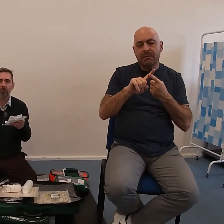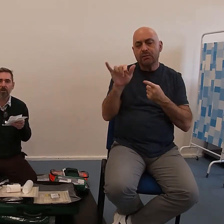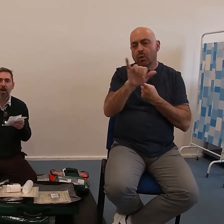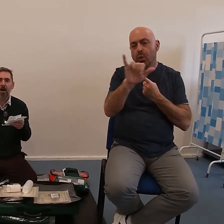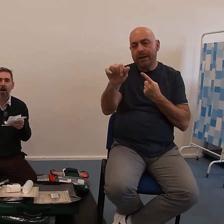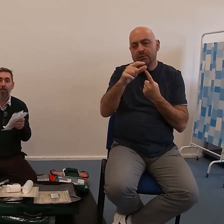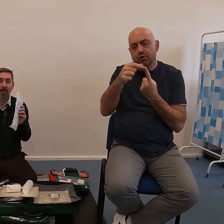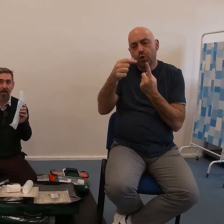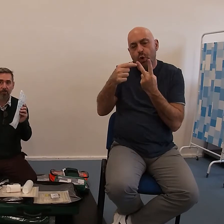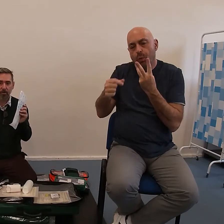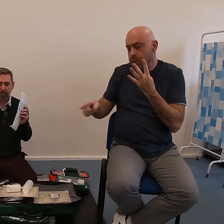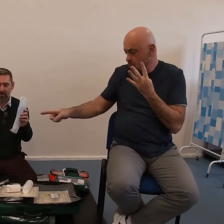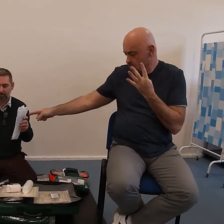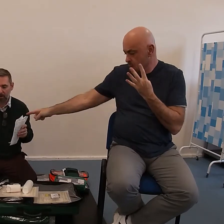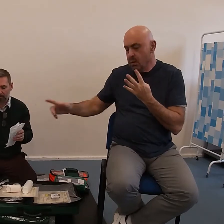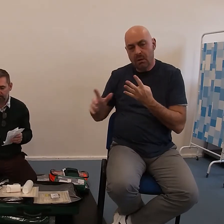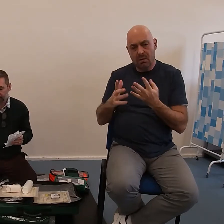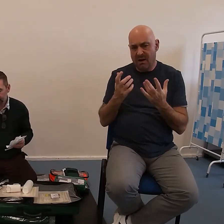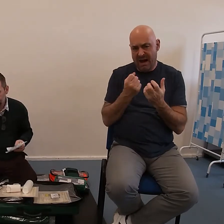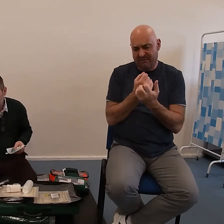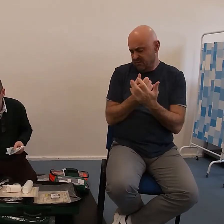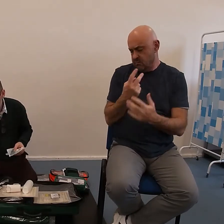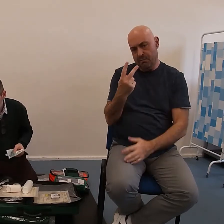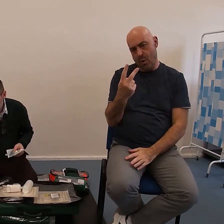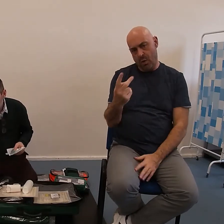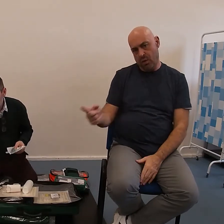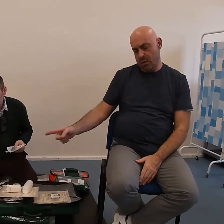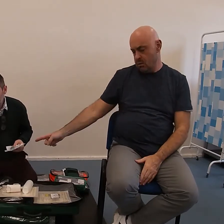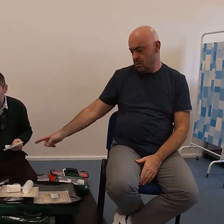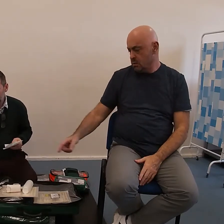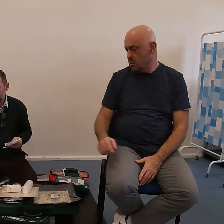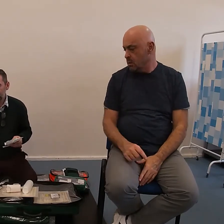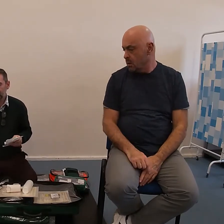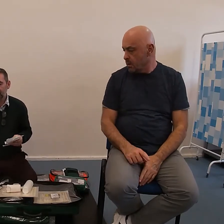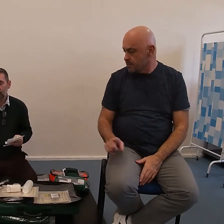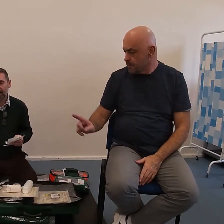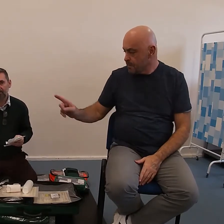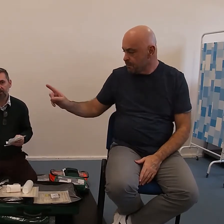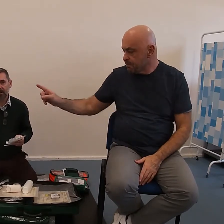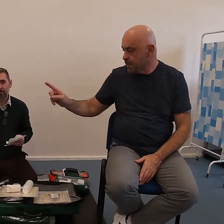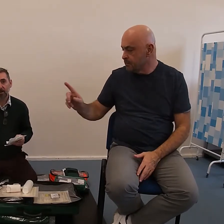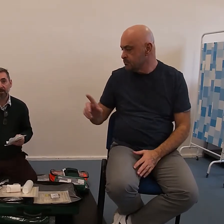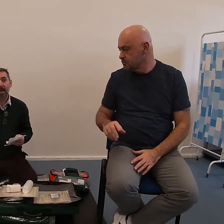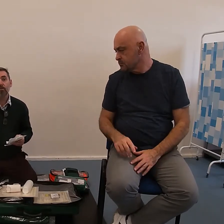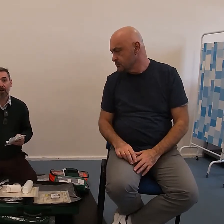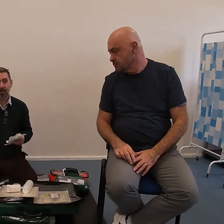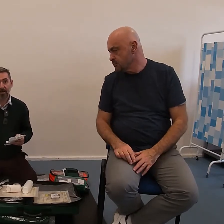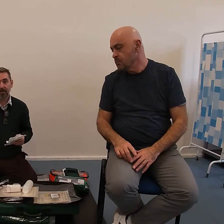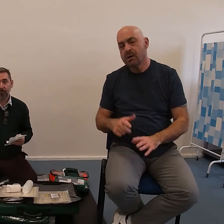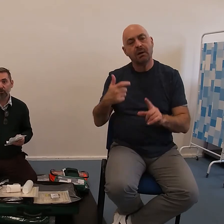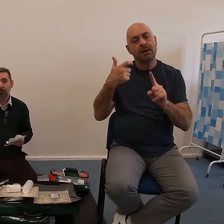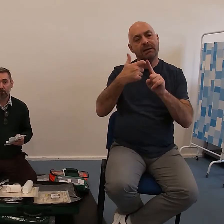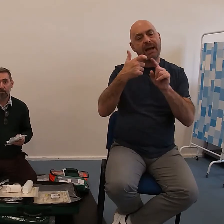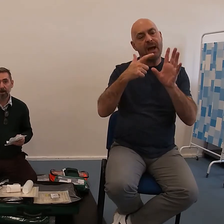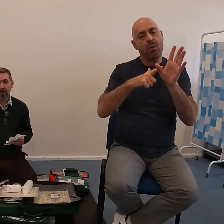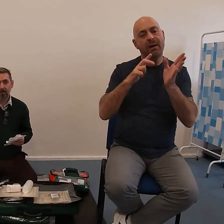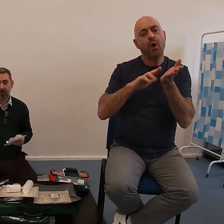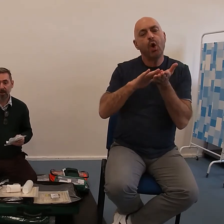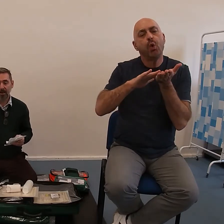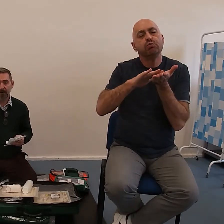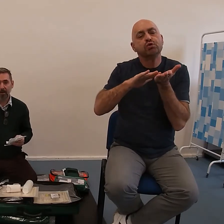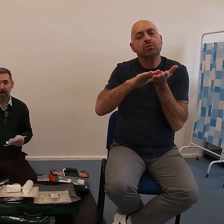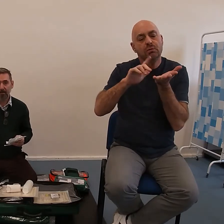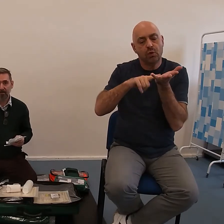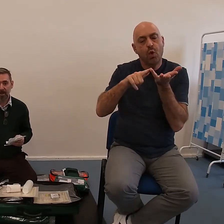may use, and hence we provide both. And last but not least, we have some KY jelly, or some